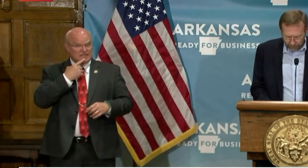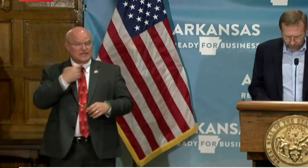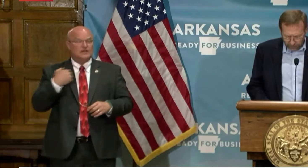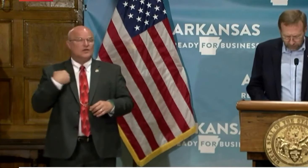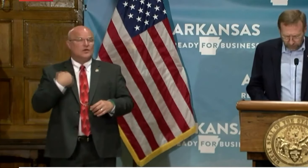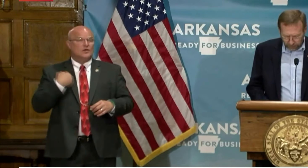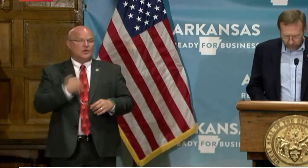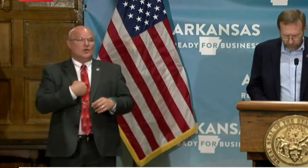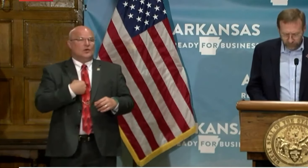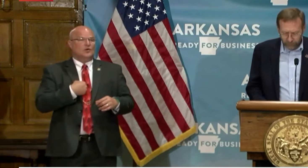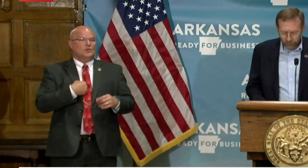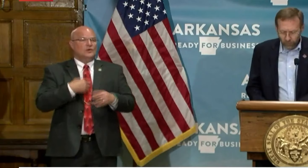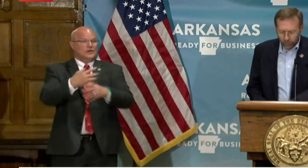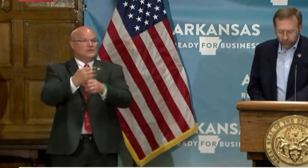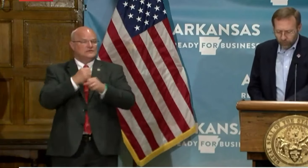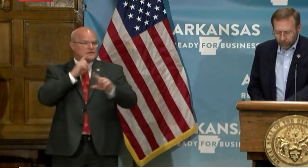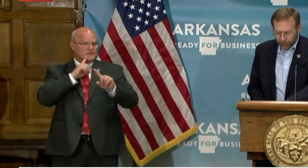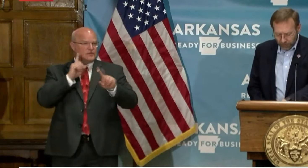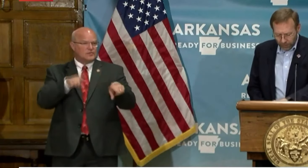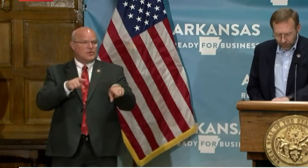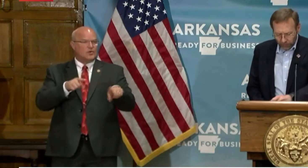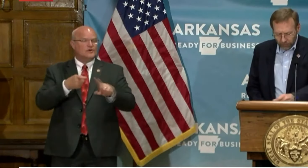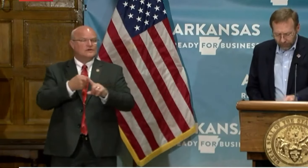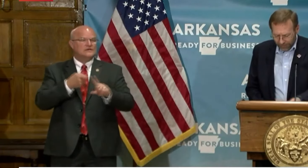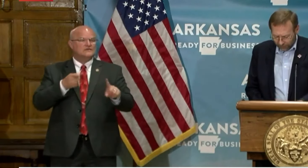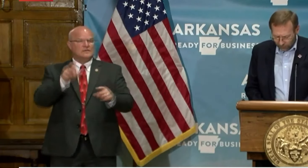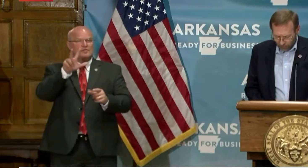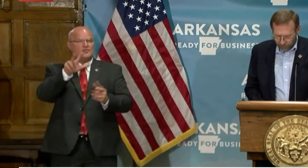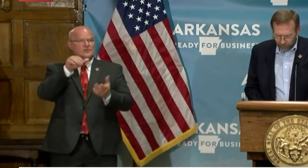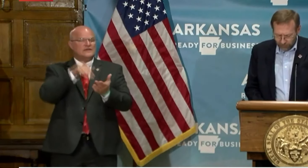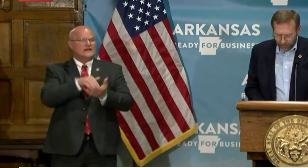we received reports on